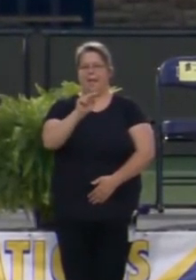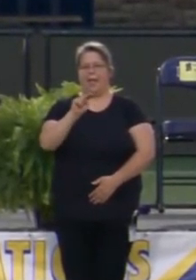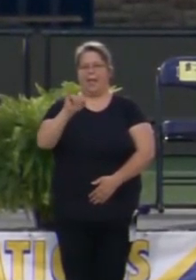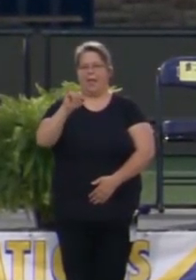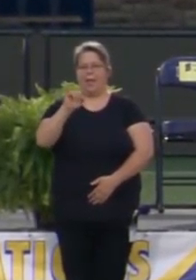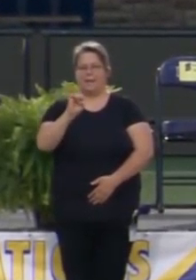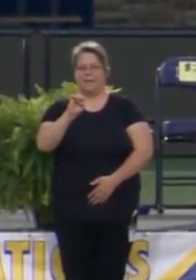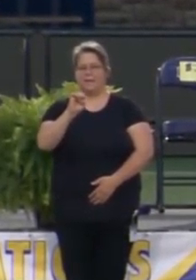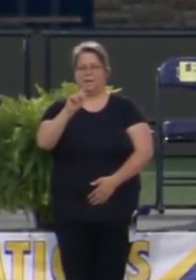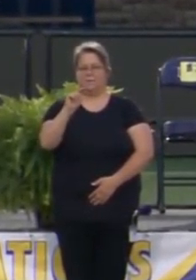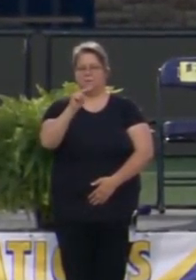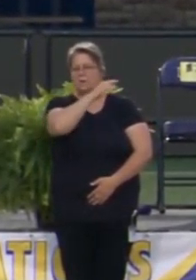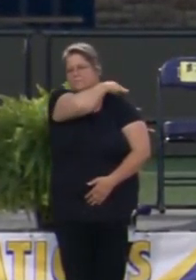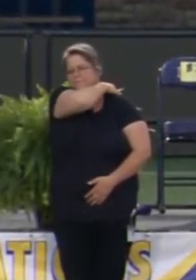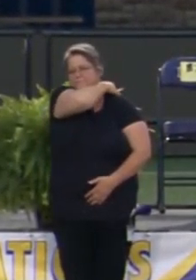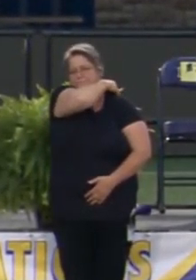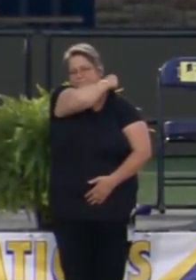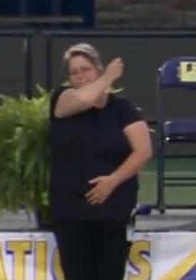Annie Tall.